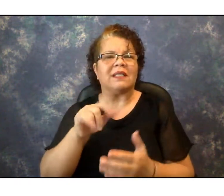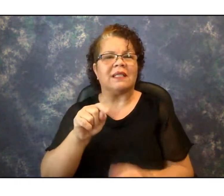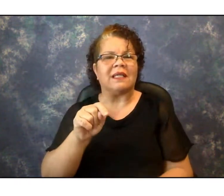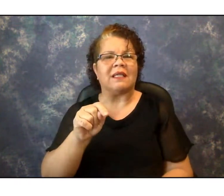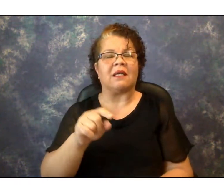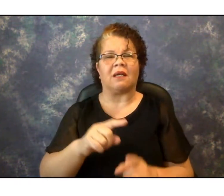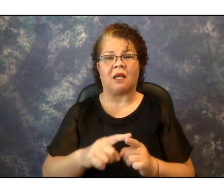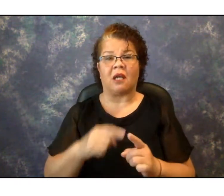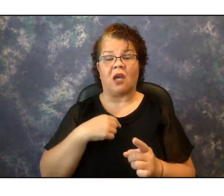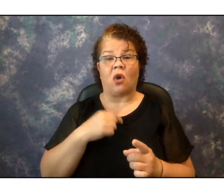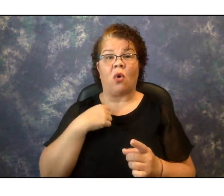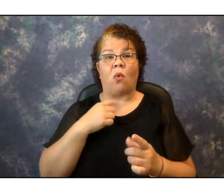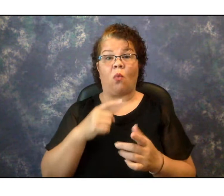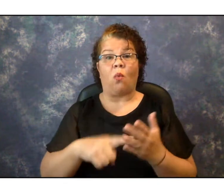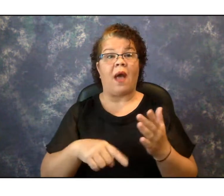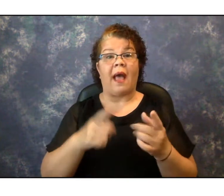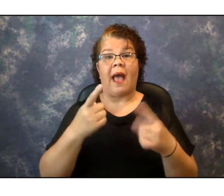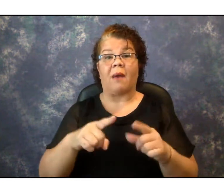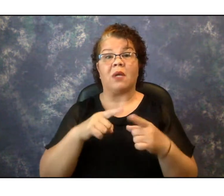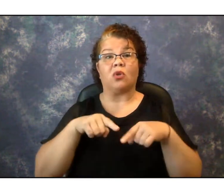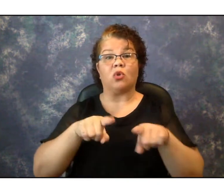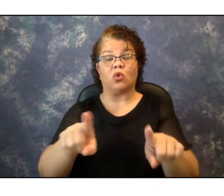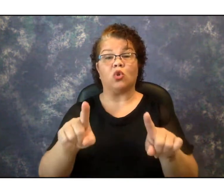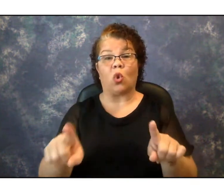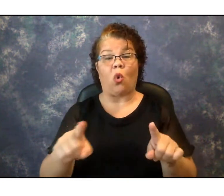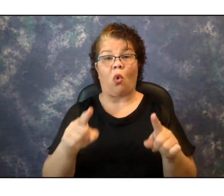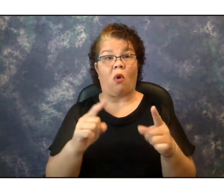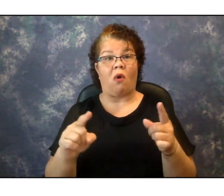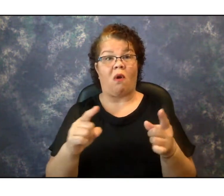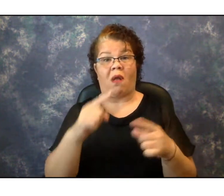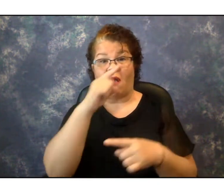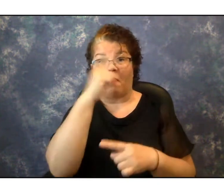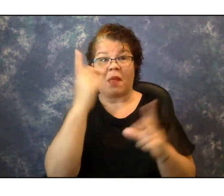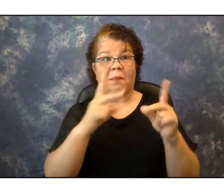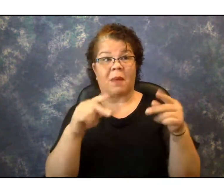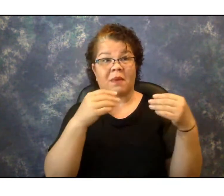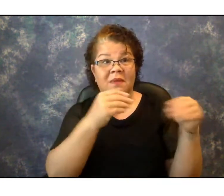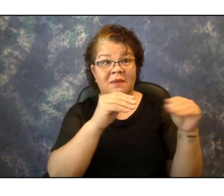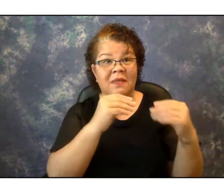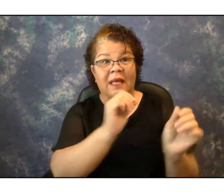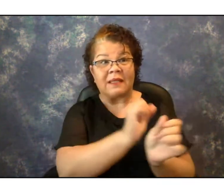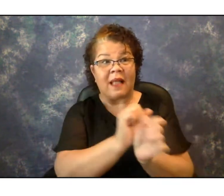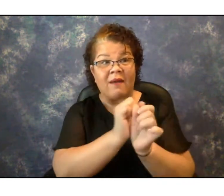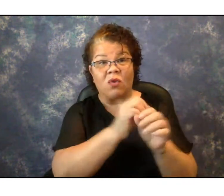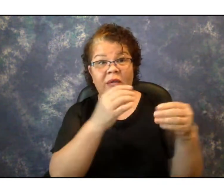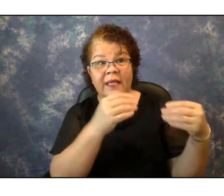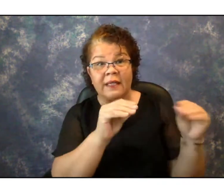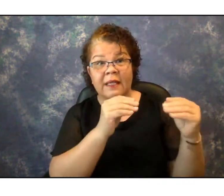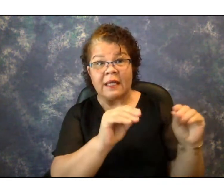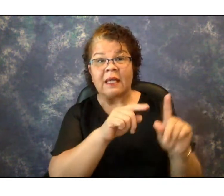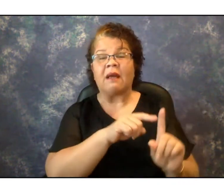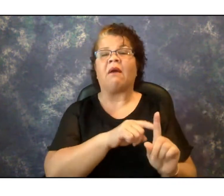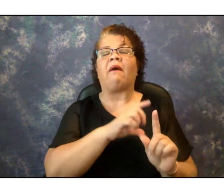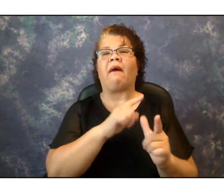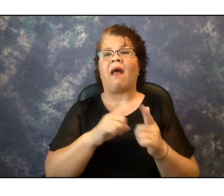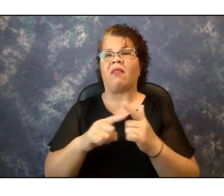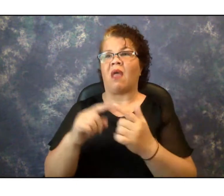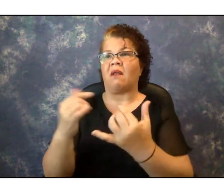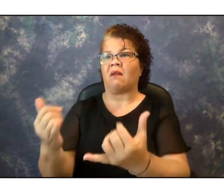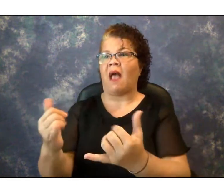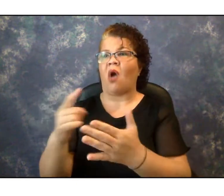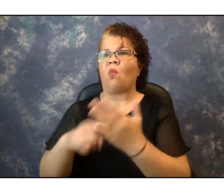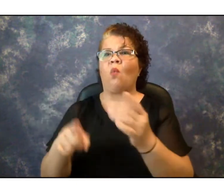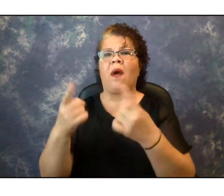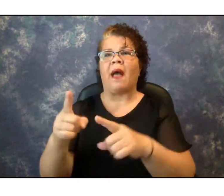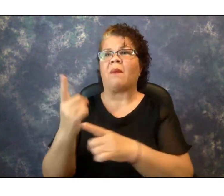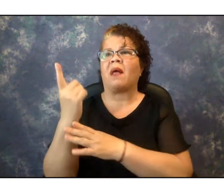summer, what feels like last week. And so understanding that, I think, is really important. And I imagine our visitors,